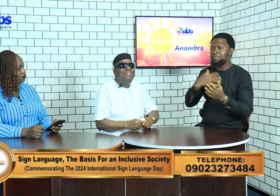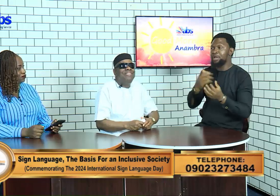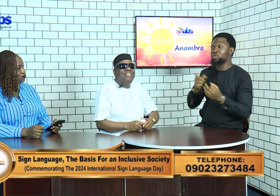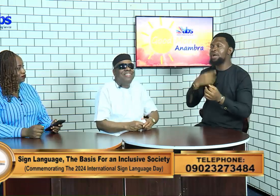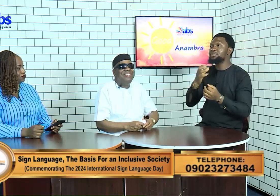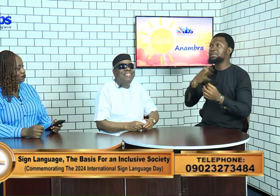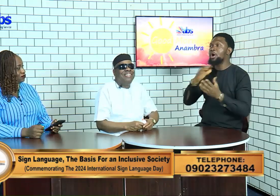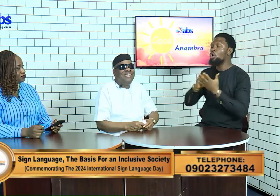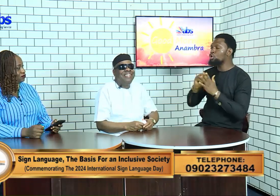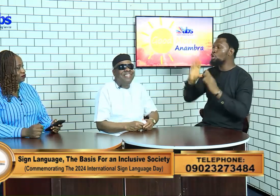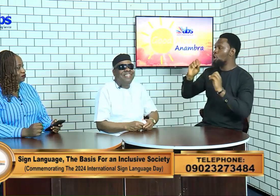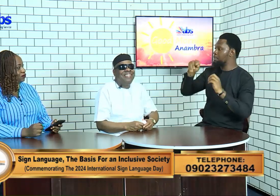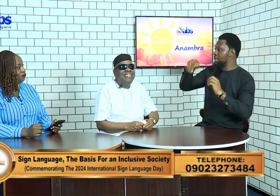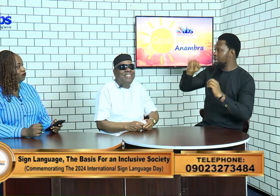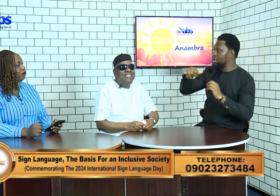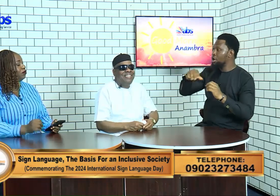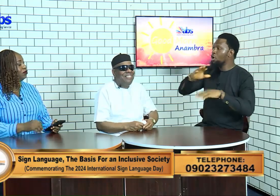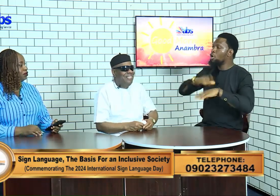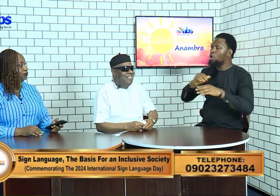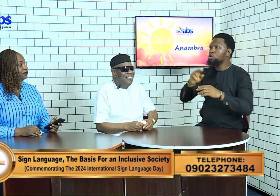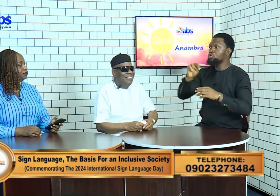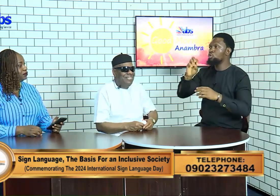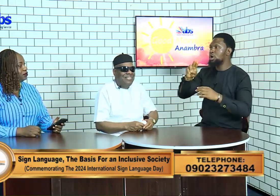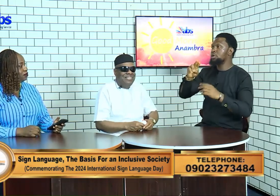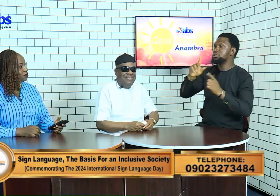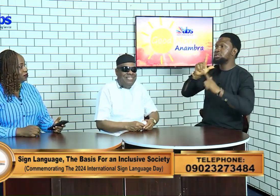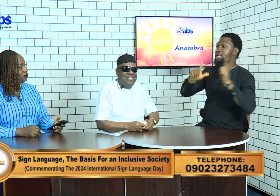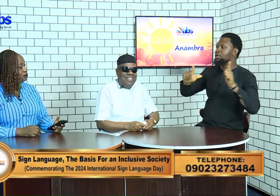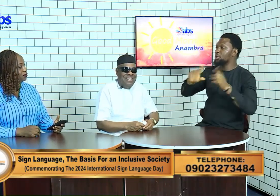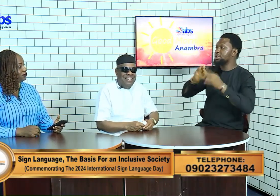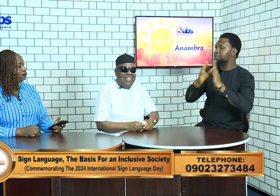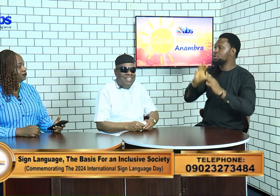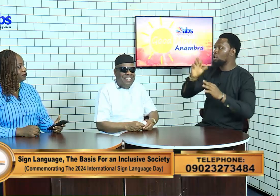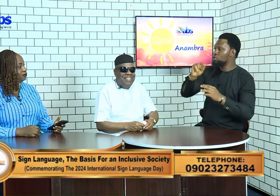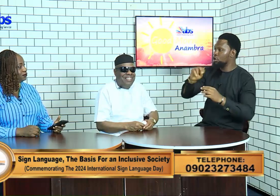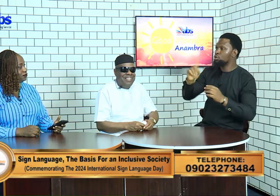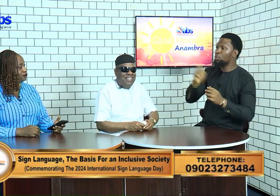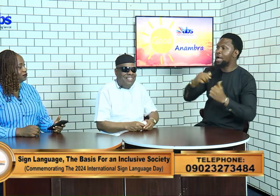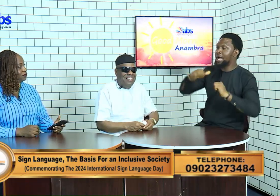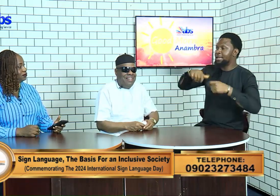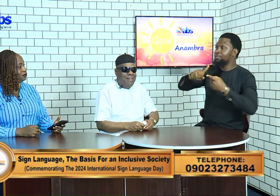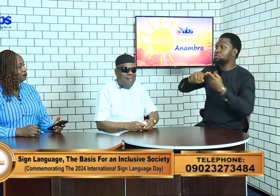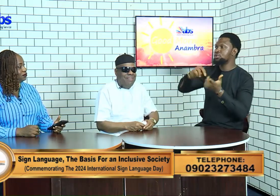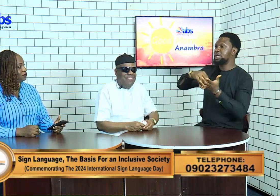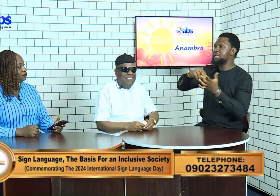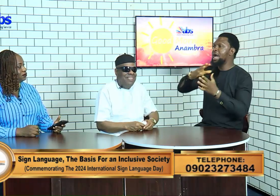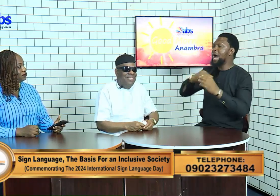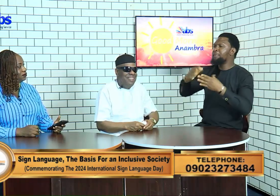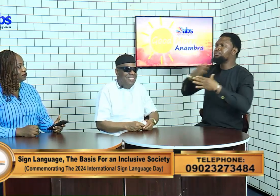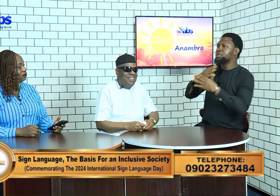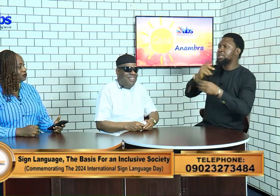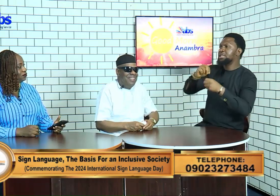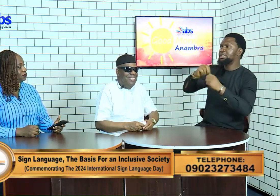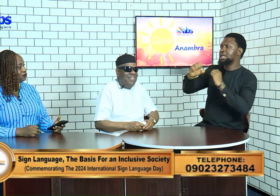create my own company called Noel Sign Language Interpretive Consult, where I can able to stand